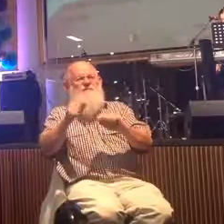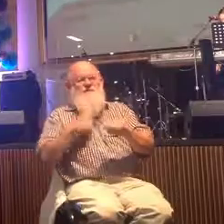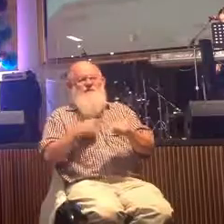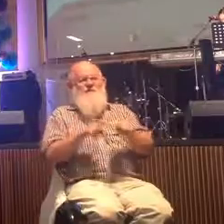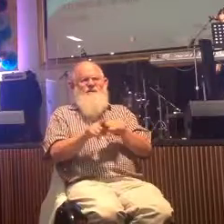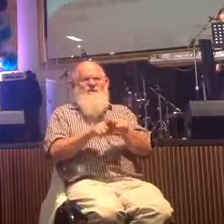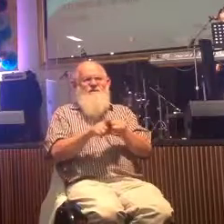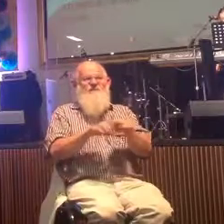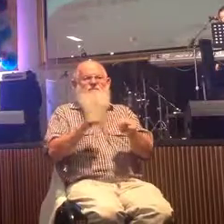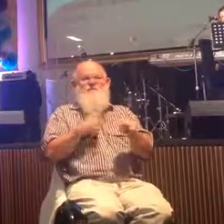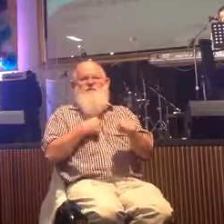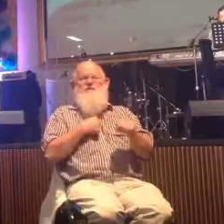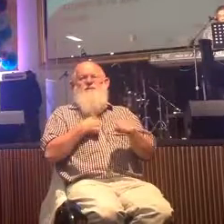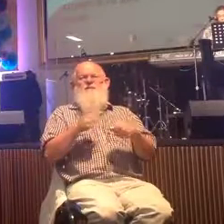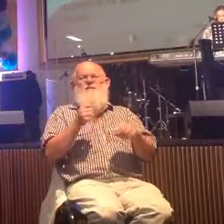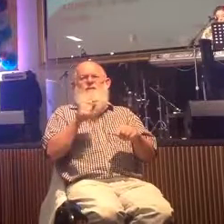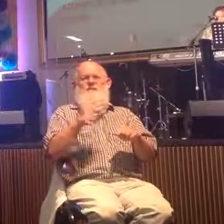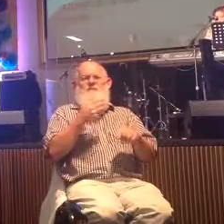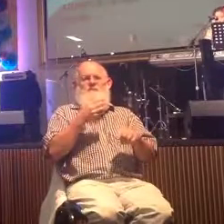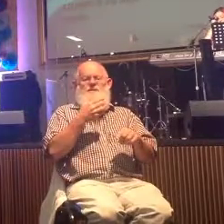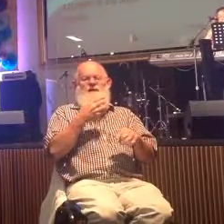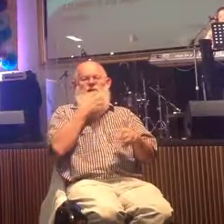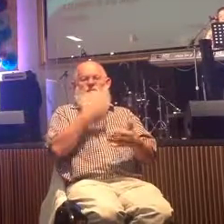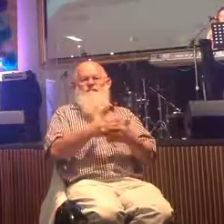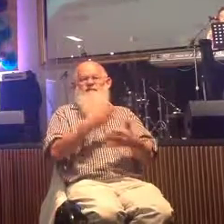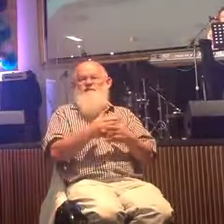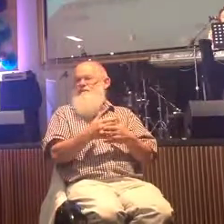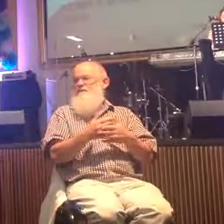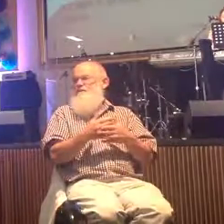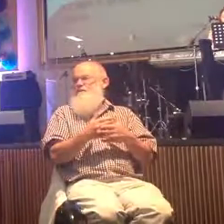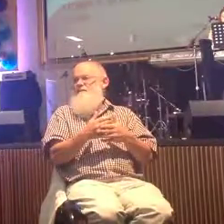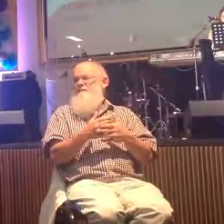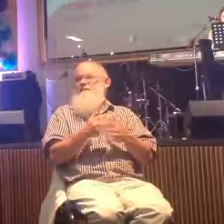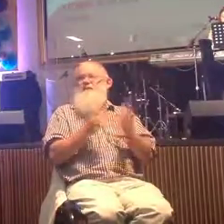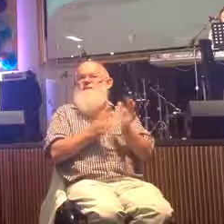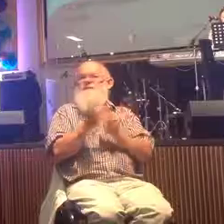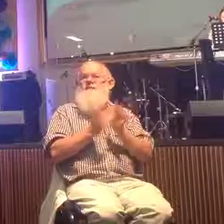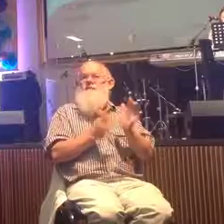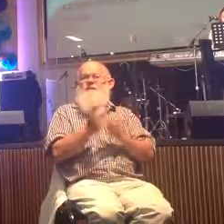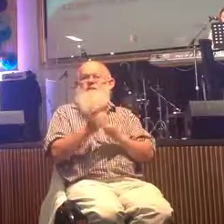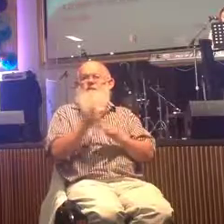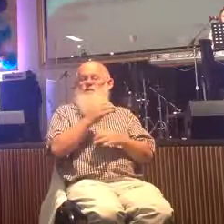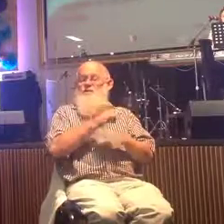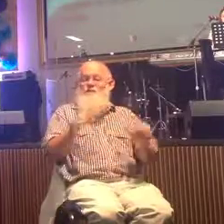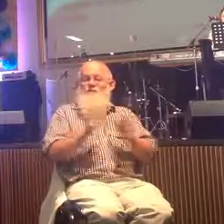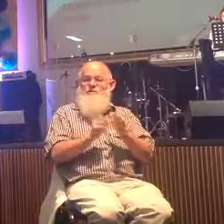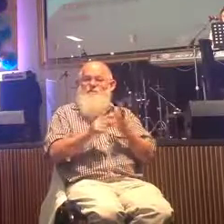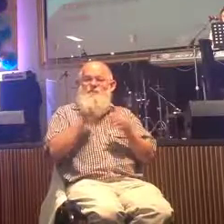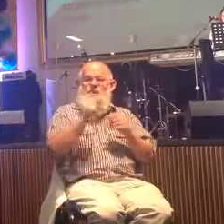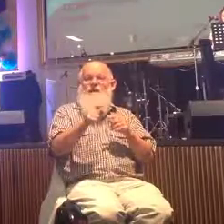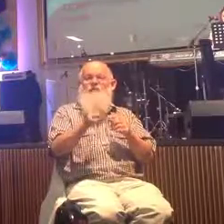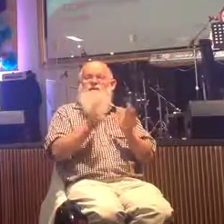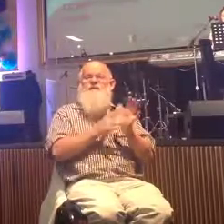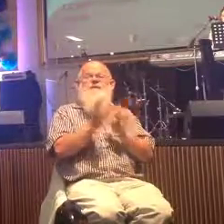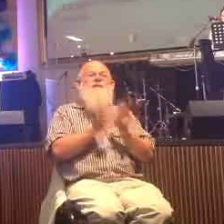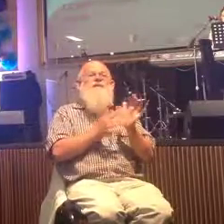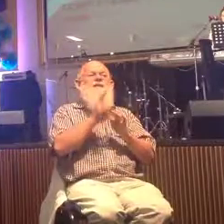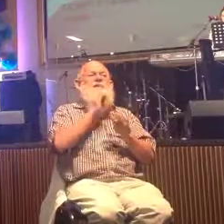me and be challenged by me, and this is going to be amazing. Let's do life. But Jesus didn't. Jesus said, go